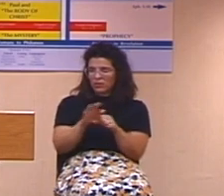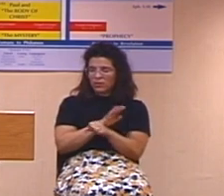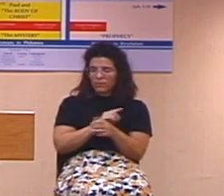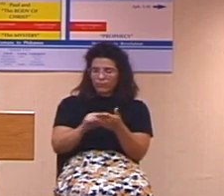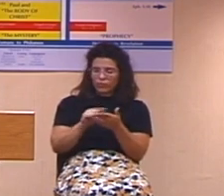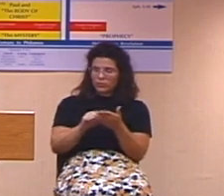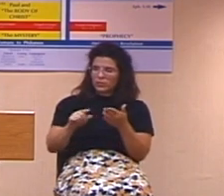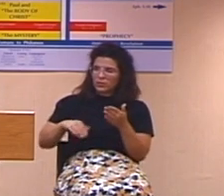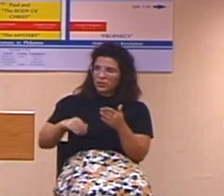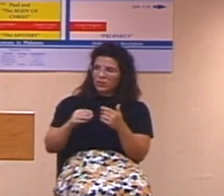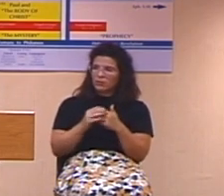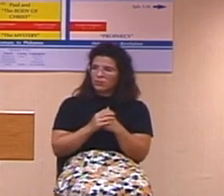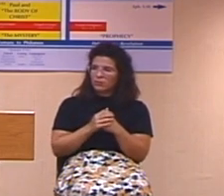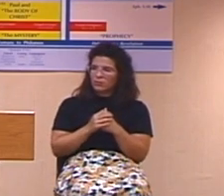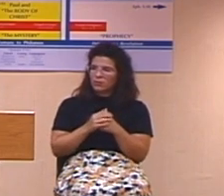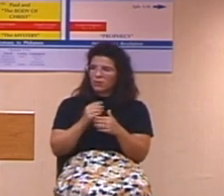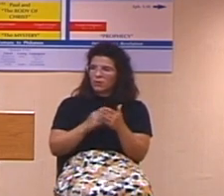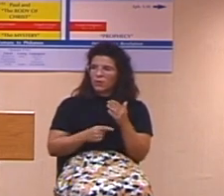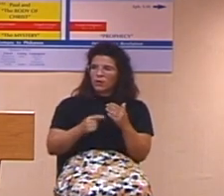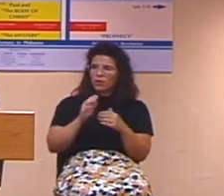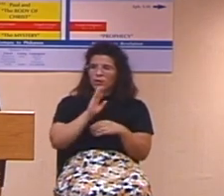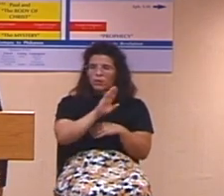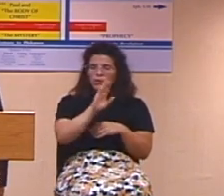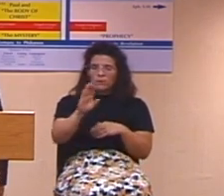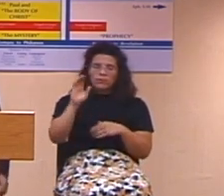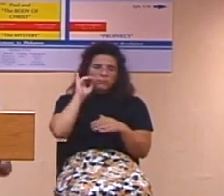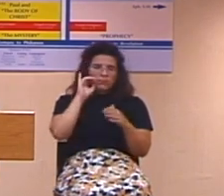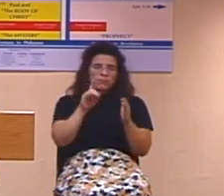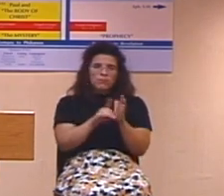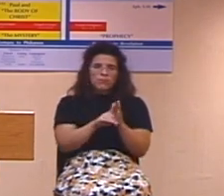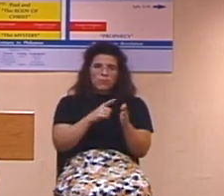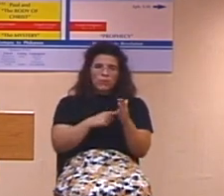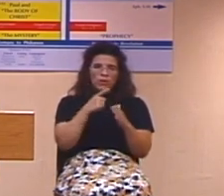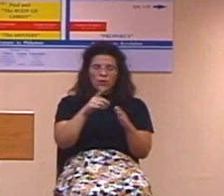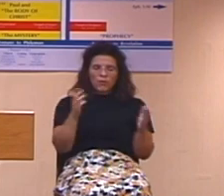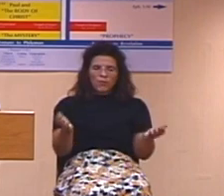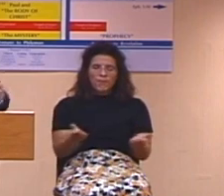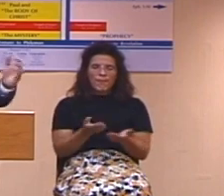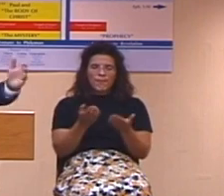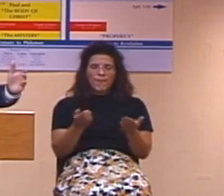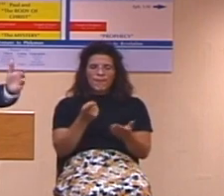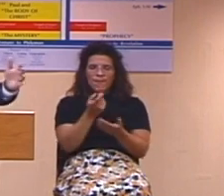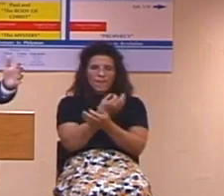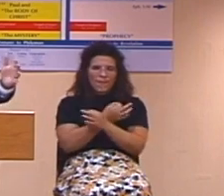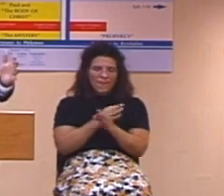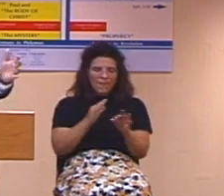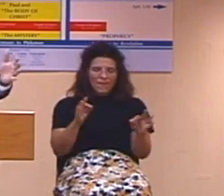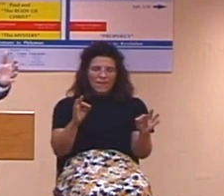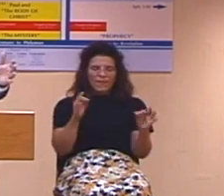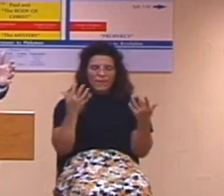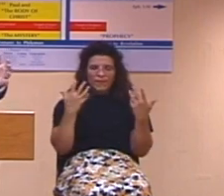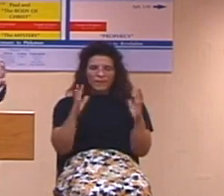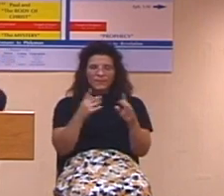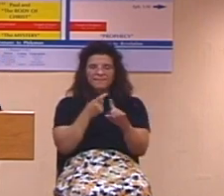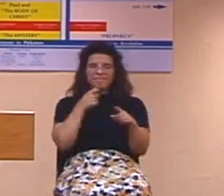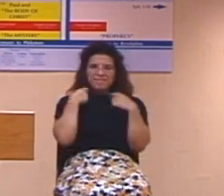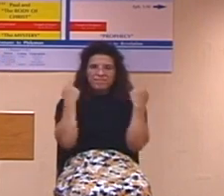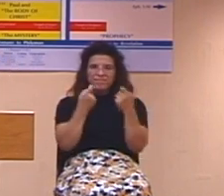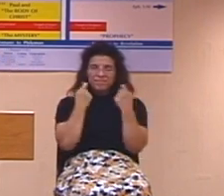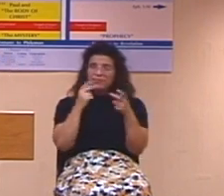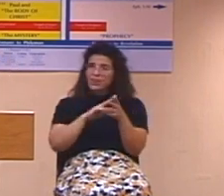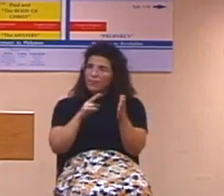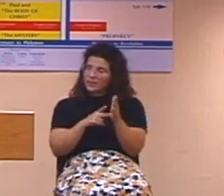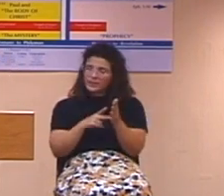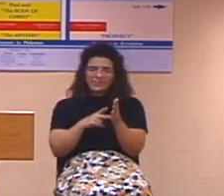again. What's your identity? What are you here? You're freed from sin. Now, does that